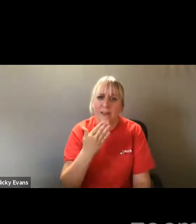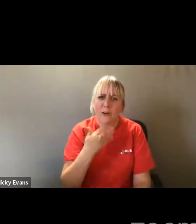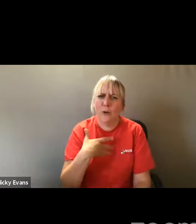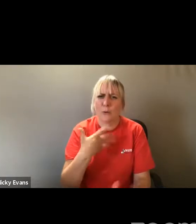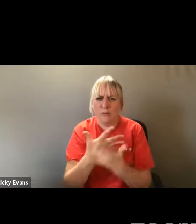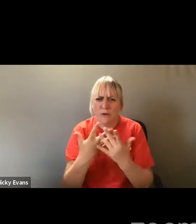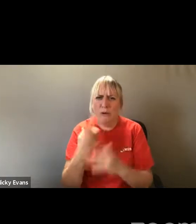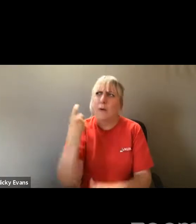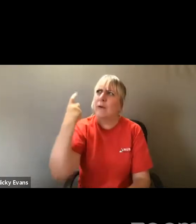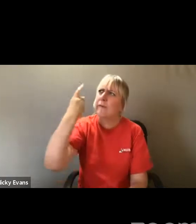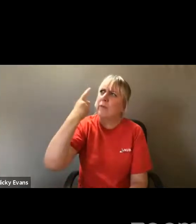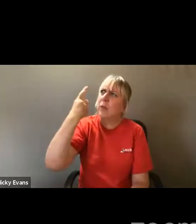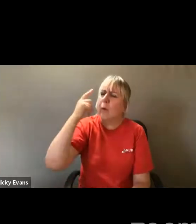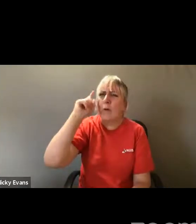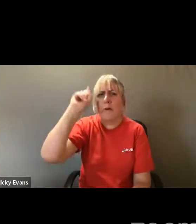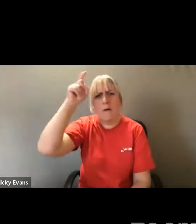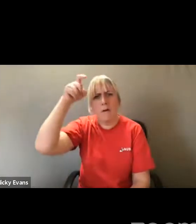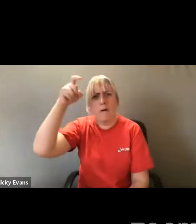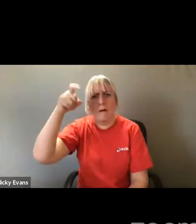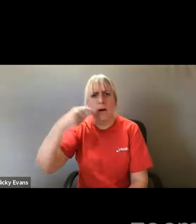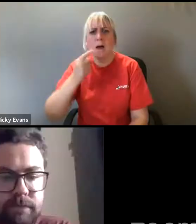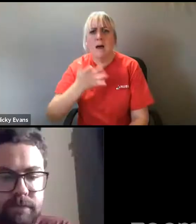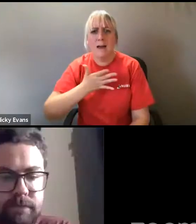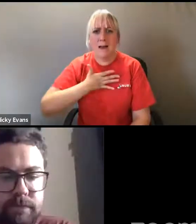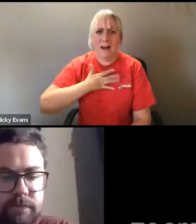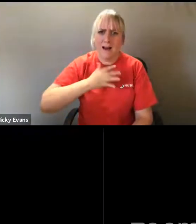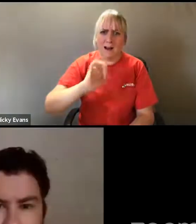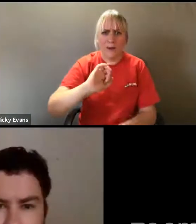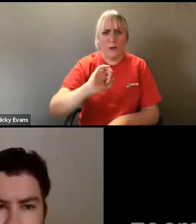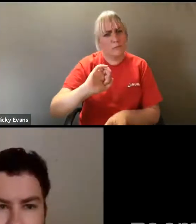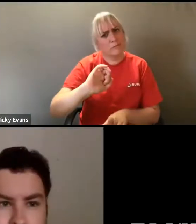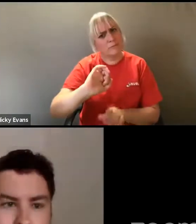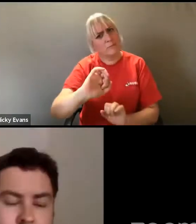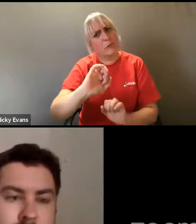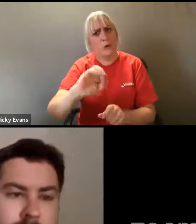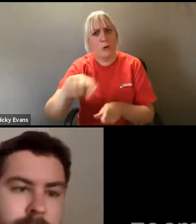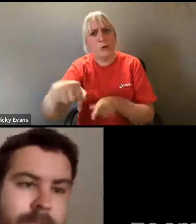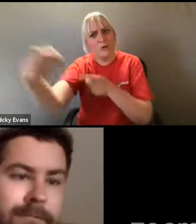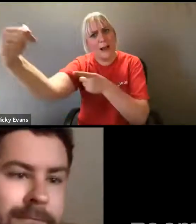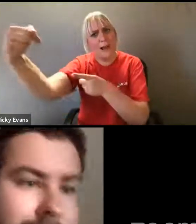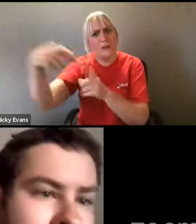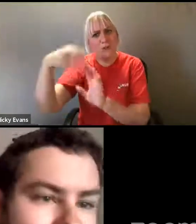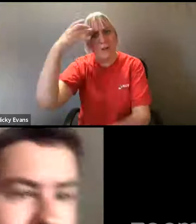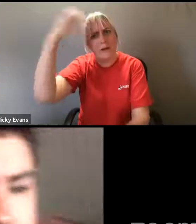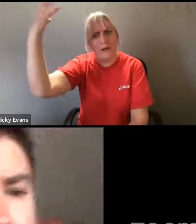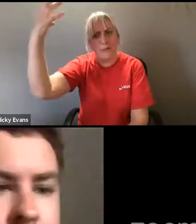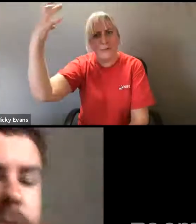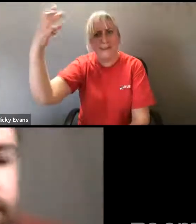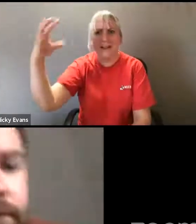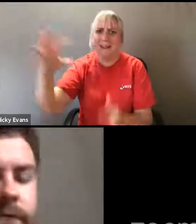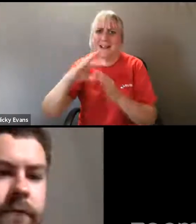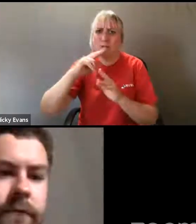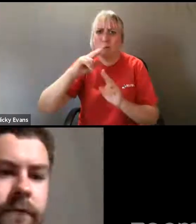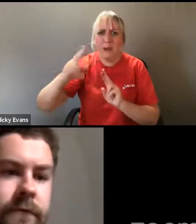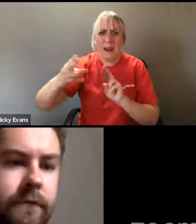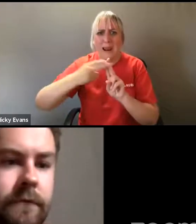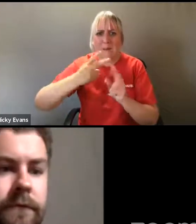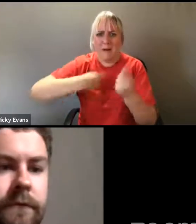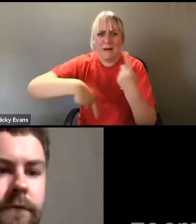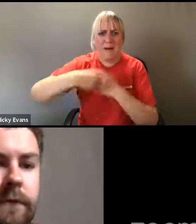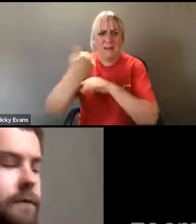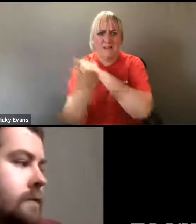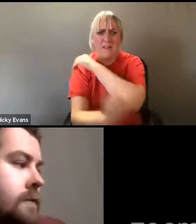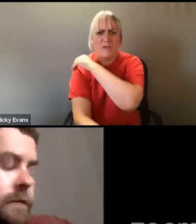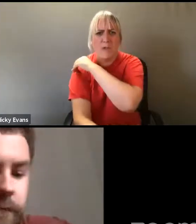thought-provoking. I particularly like your challenge to the government on labelling us all as vulnerable